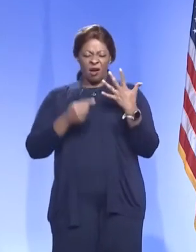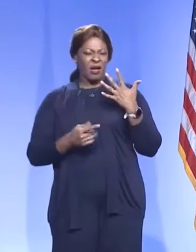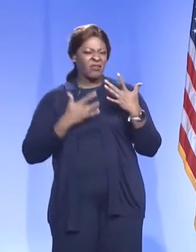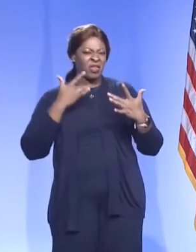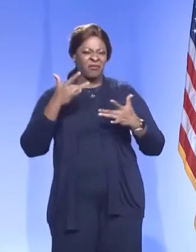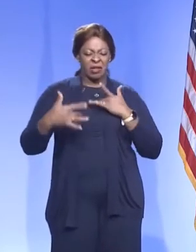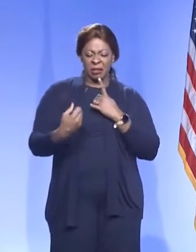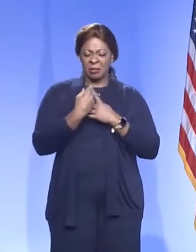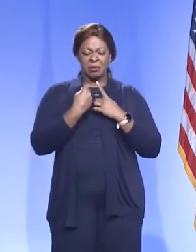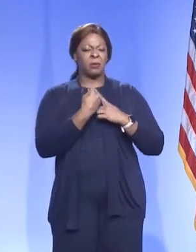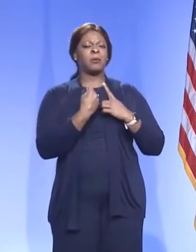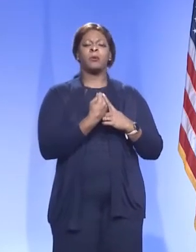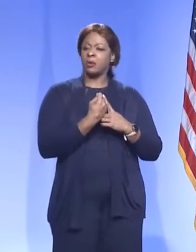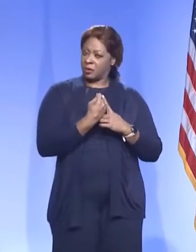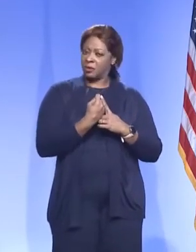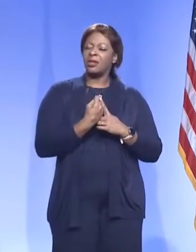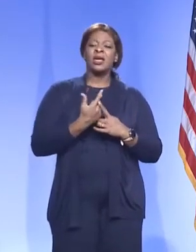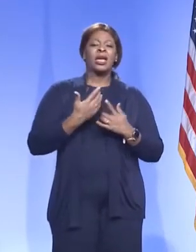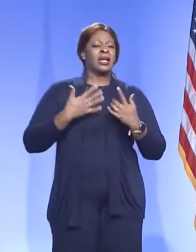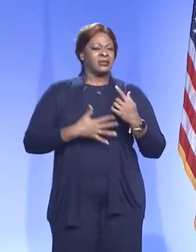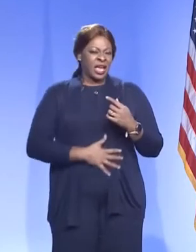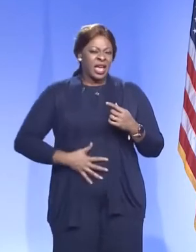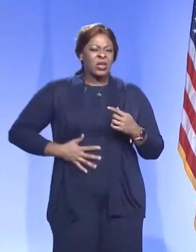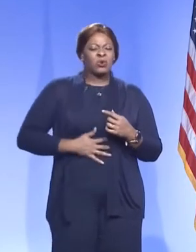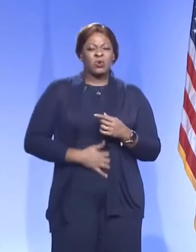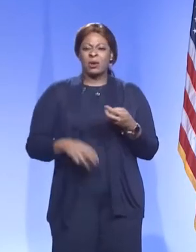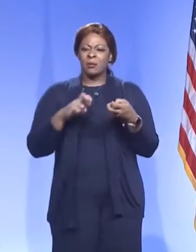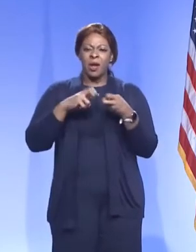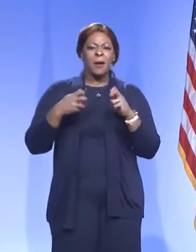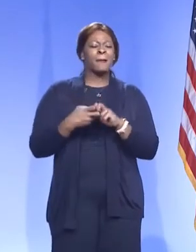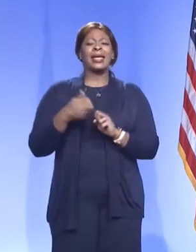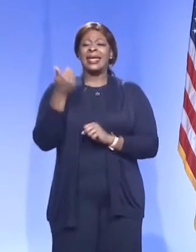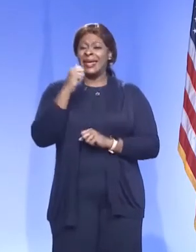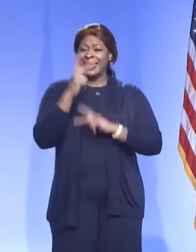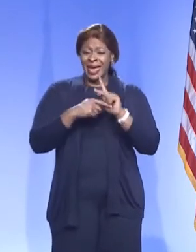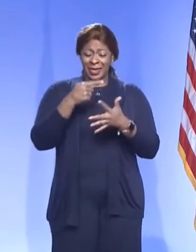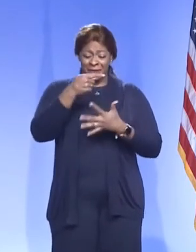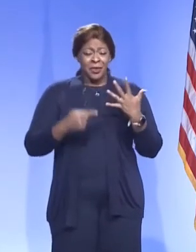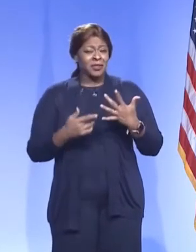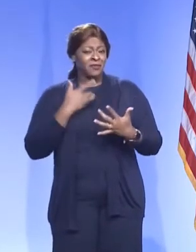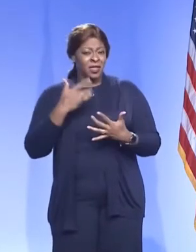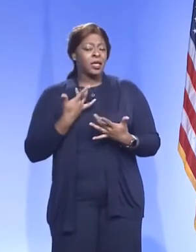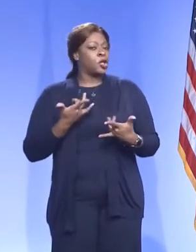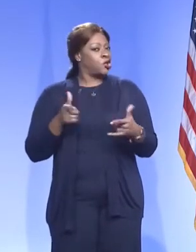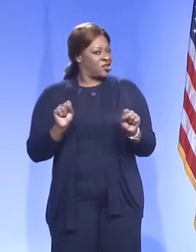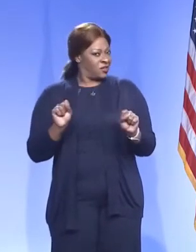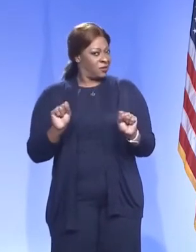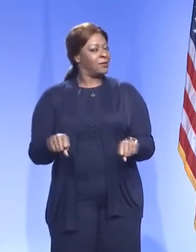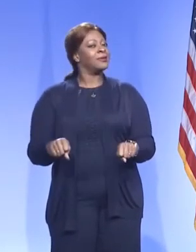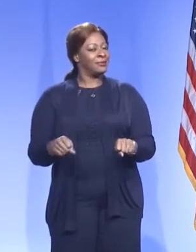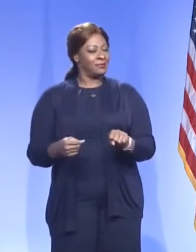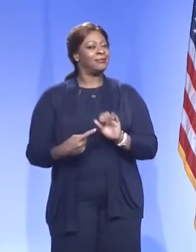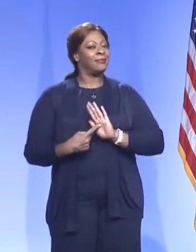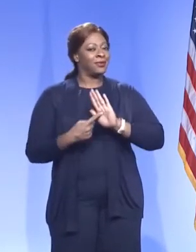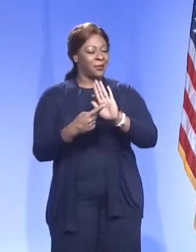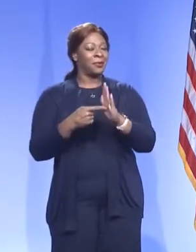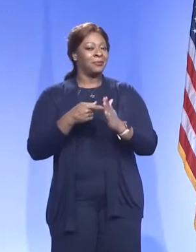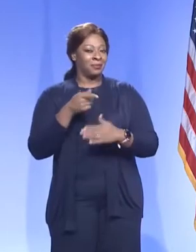our individual health risks, it's still there. And so we would still encourage anybody who begins to have any difficulty